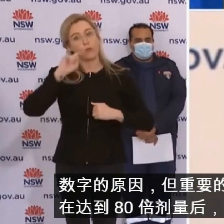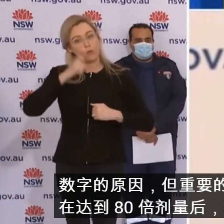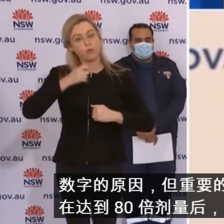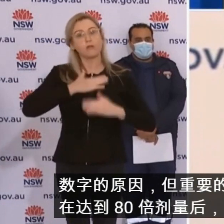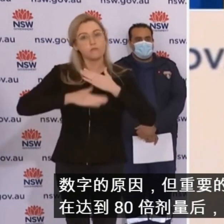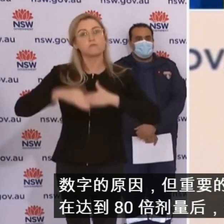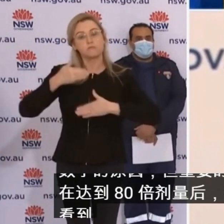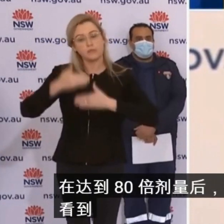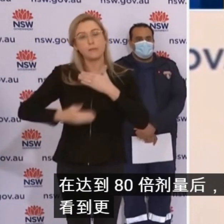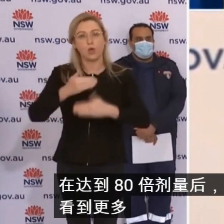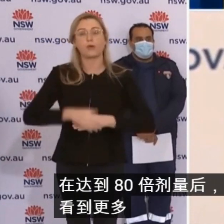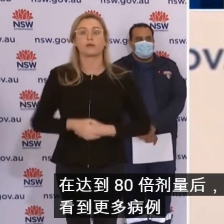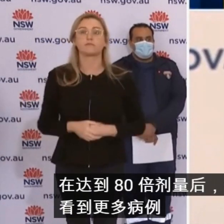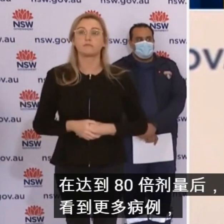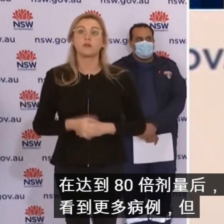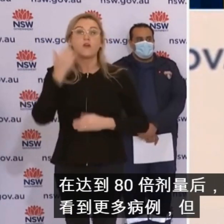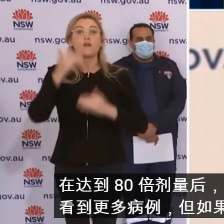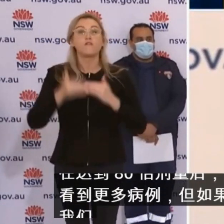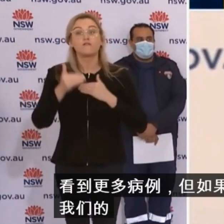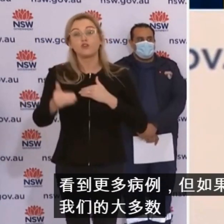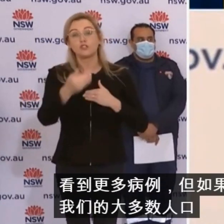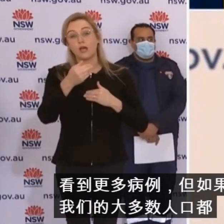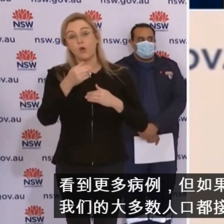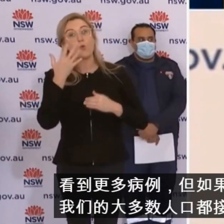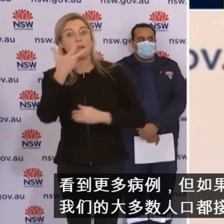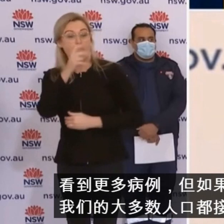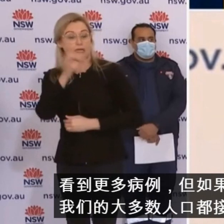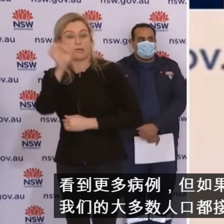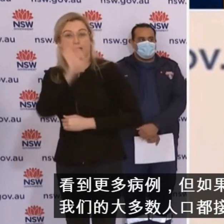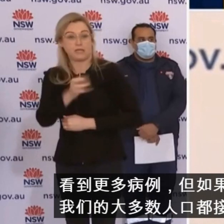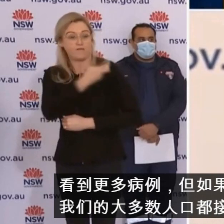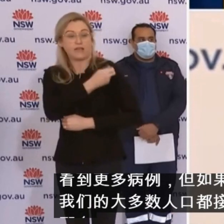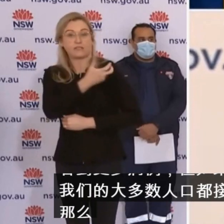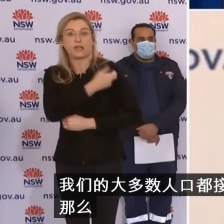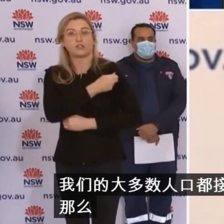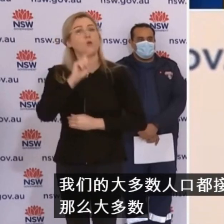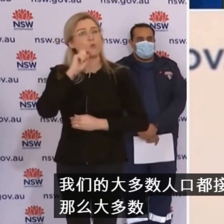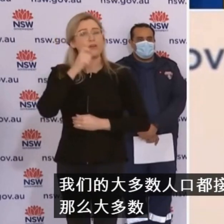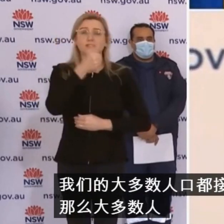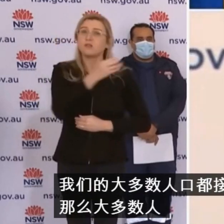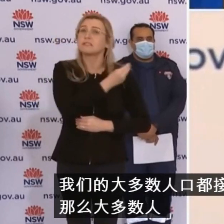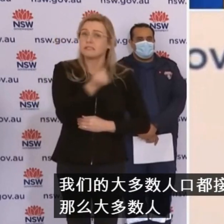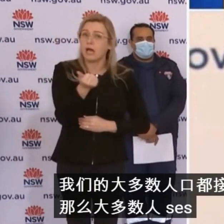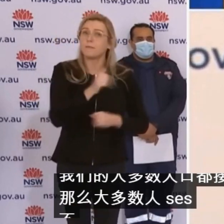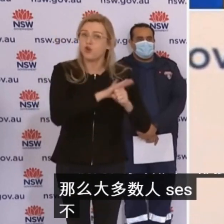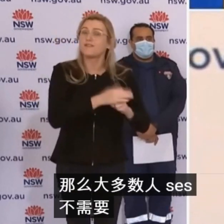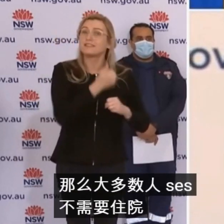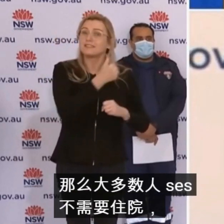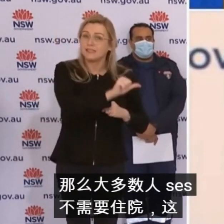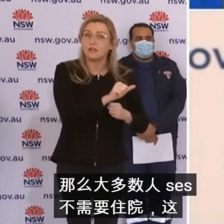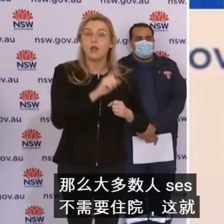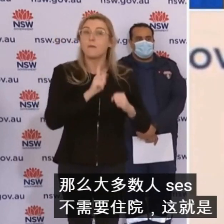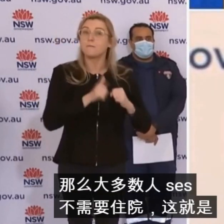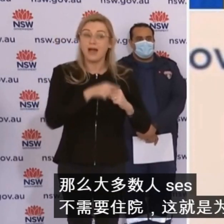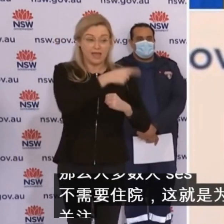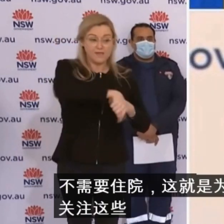double dose, we're going to see more cases. But if the majority of our population is vaccinated, the majority of those cases won't need to be in